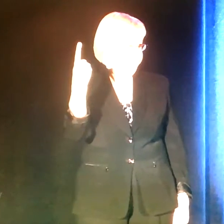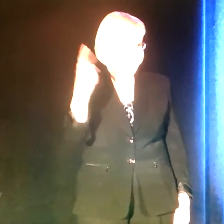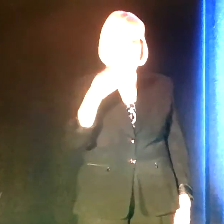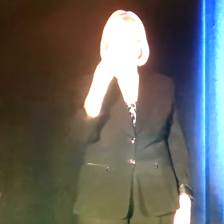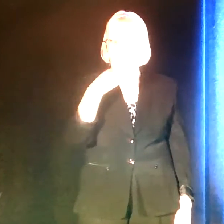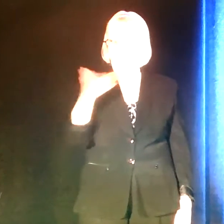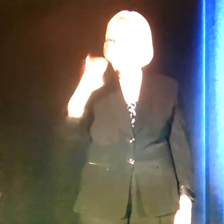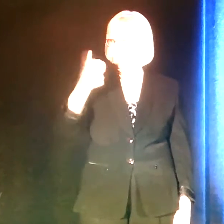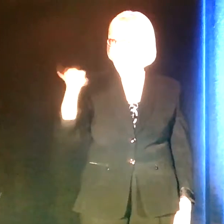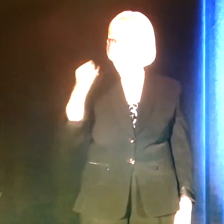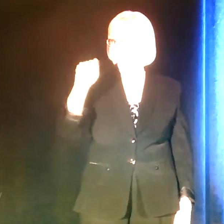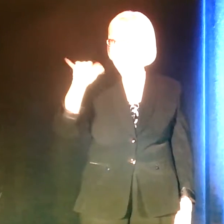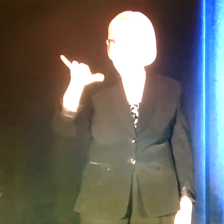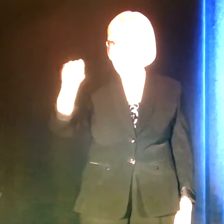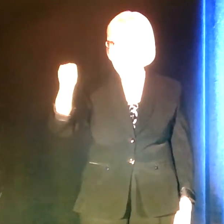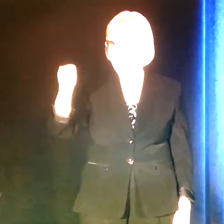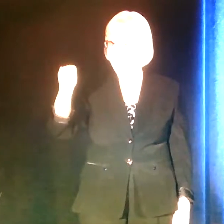Like if you had one baseball team.